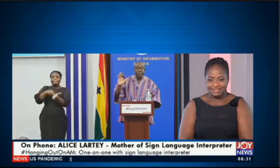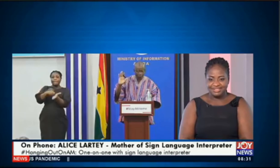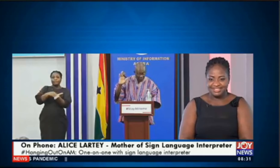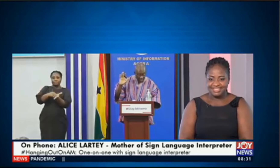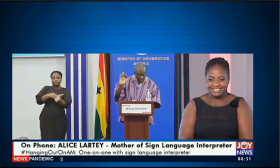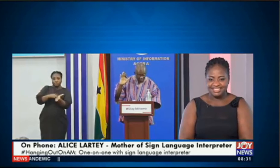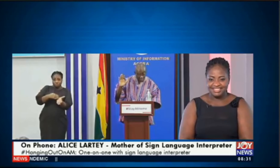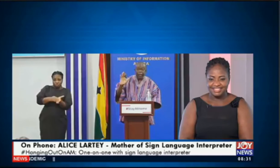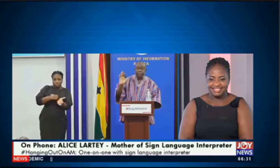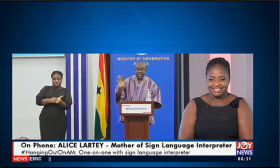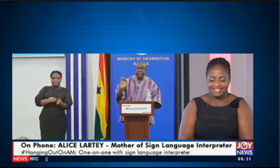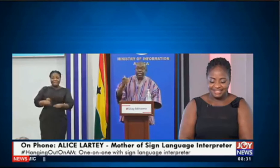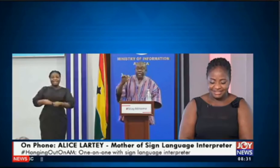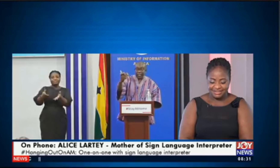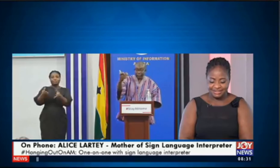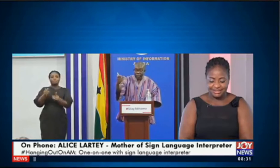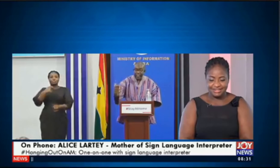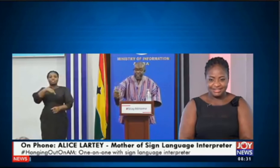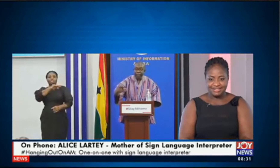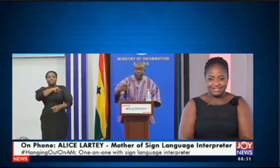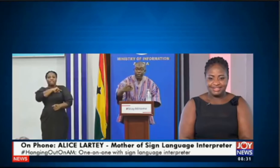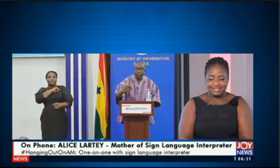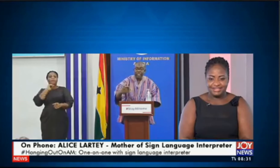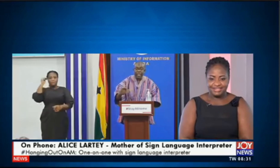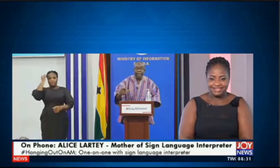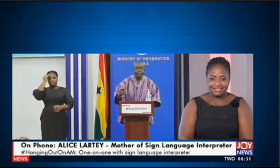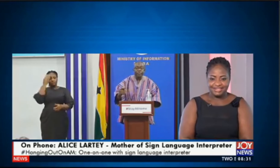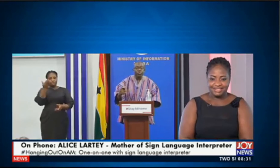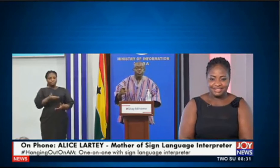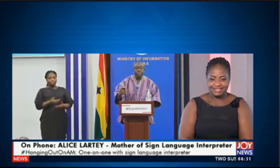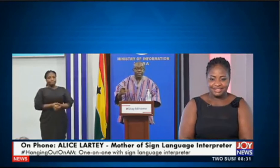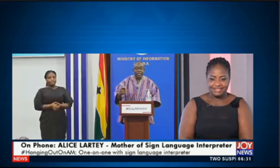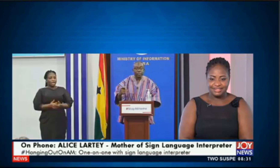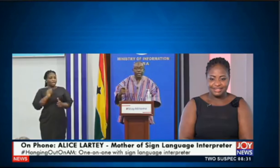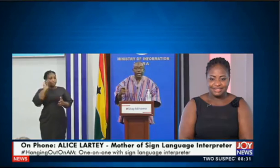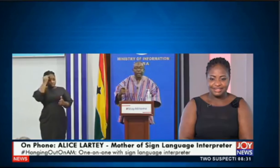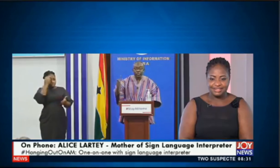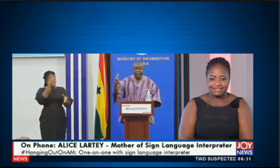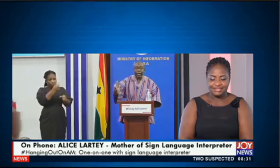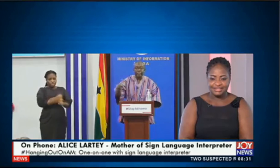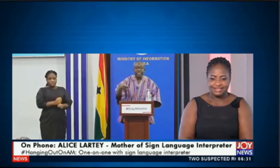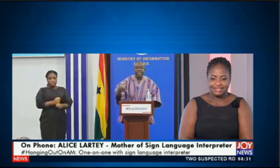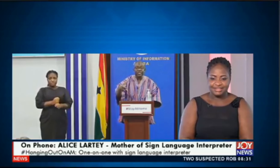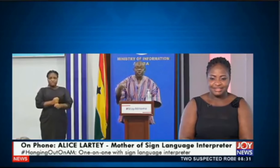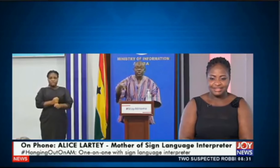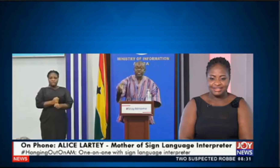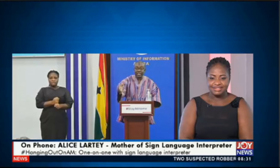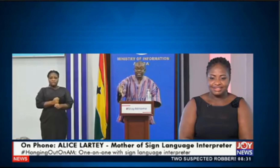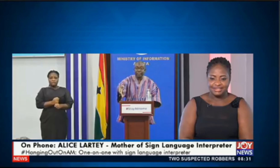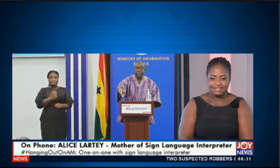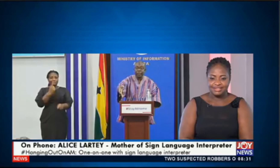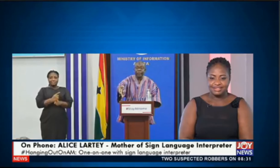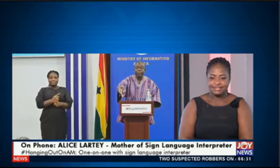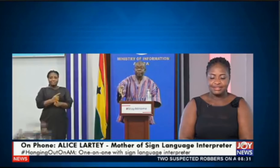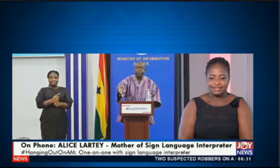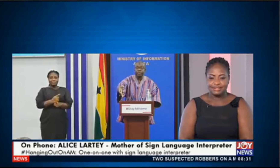daughter. Everything that is good, that is what the Lord wants my daughter to be. It's